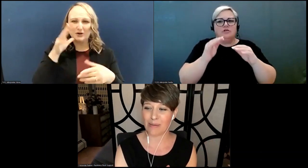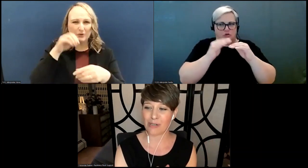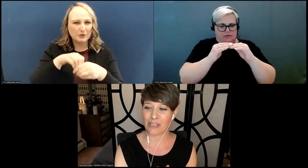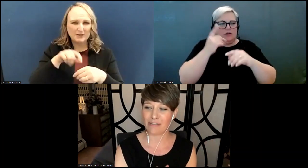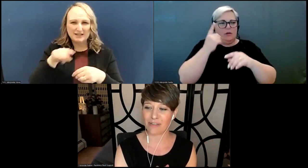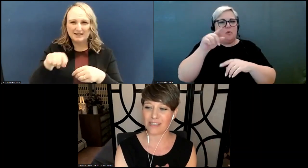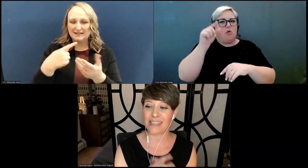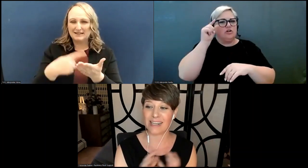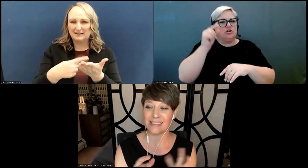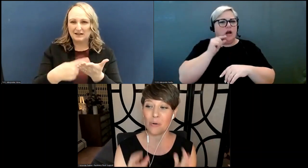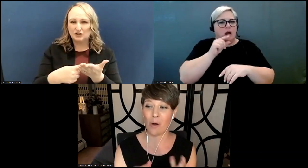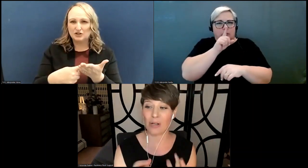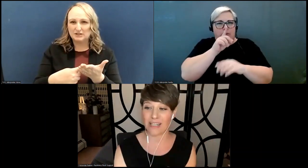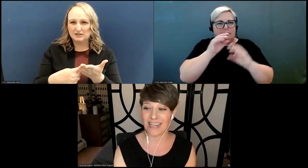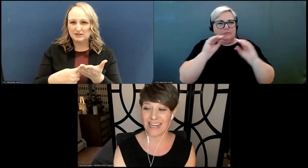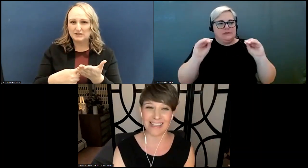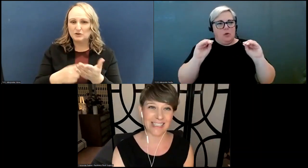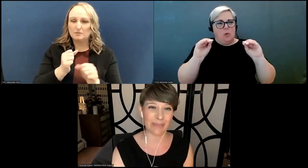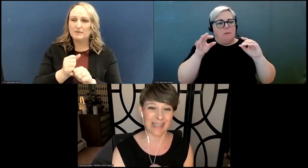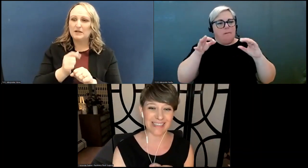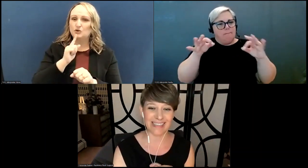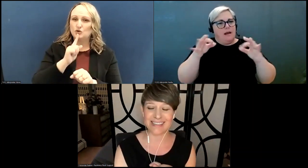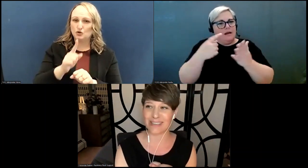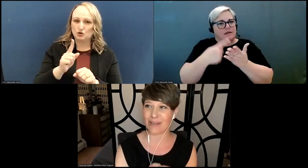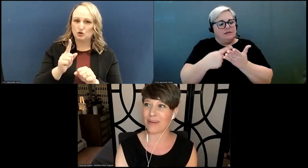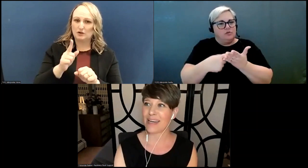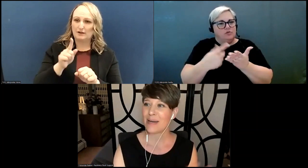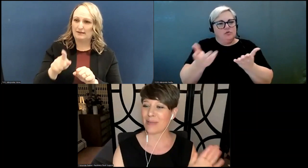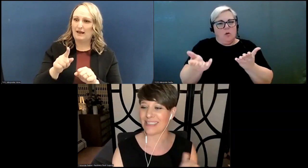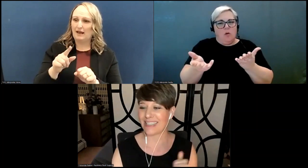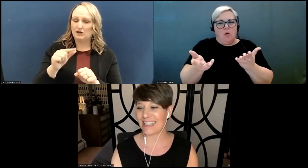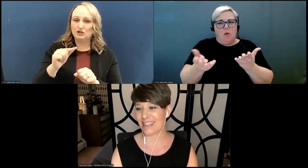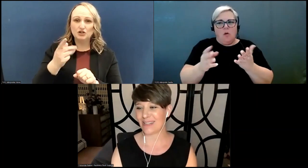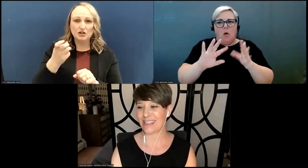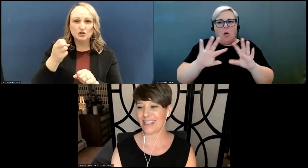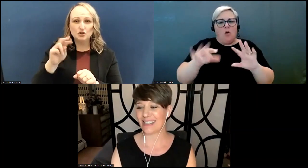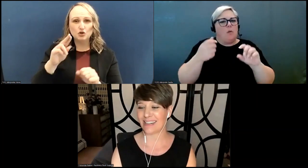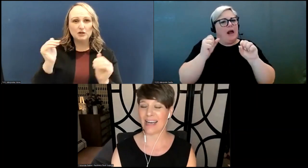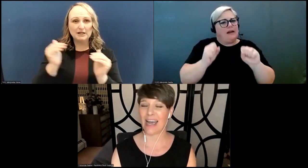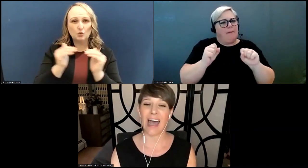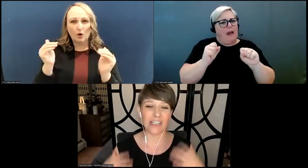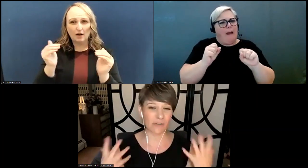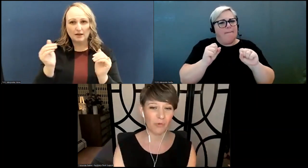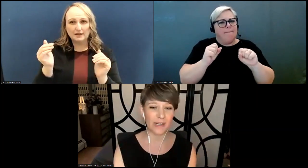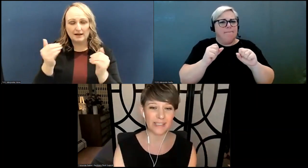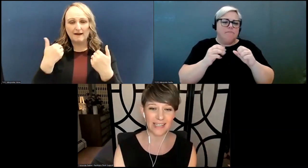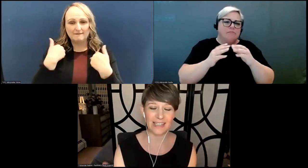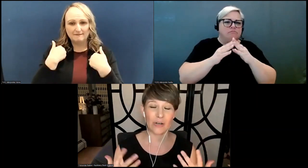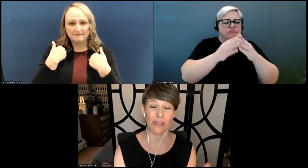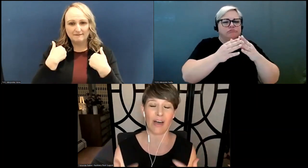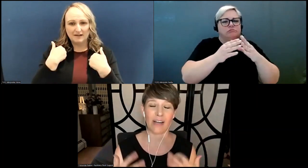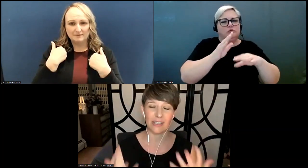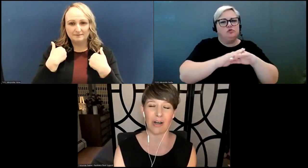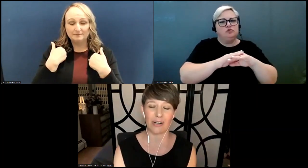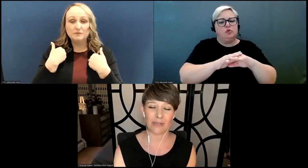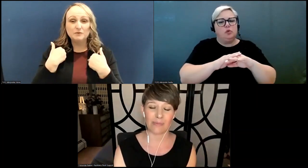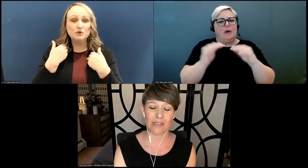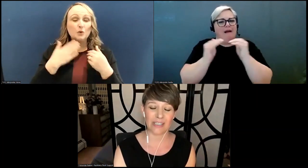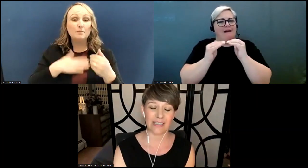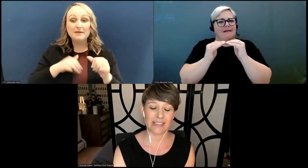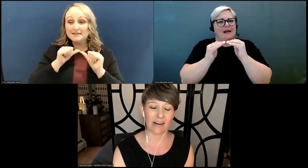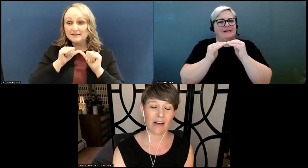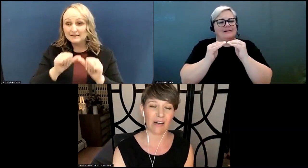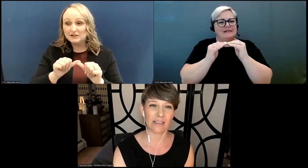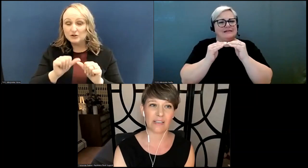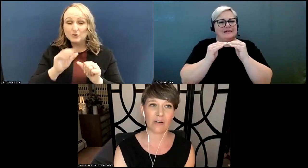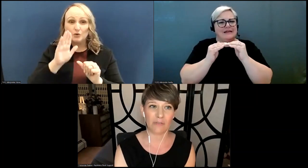we really be pushing for sex equality in these spaces? So please continue to add your voice in, your thoughts, your